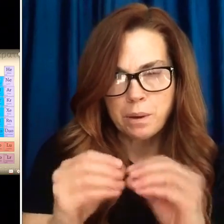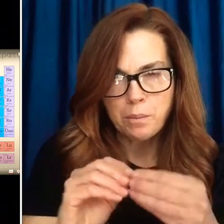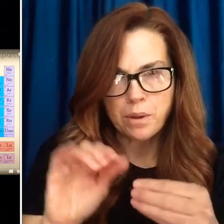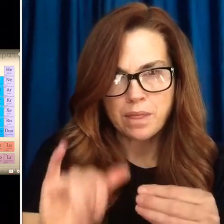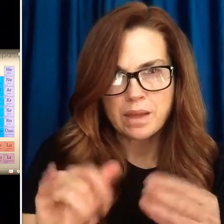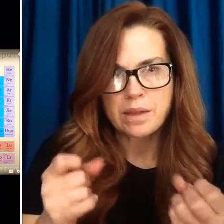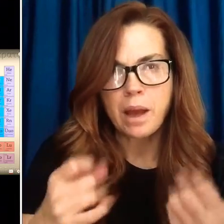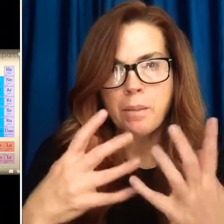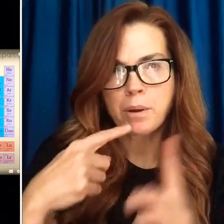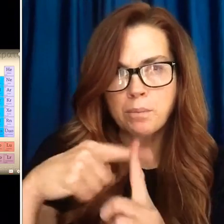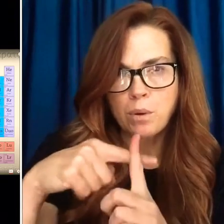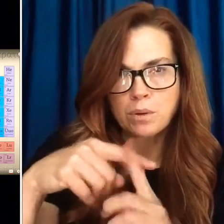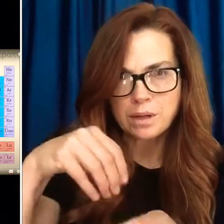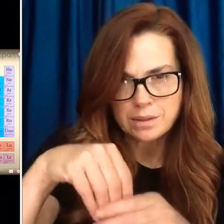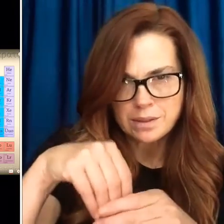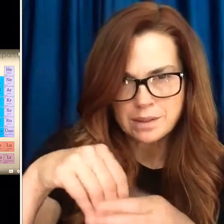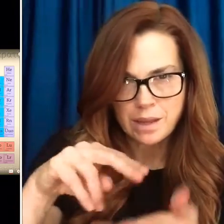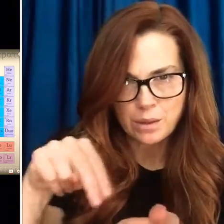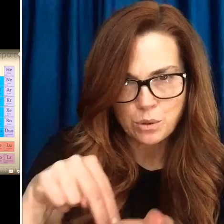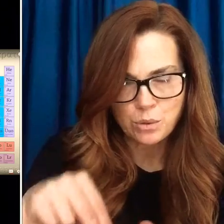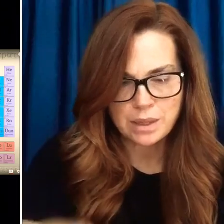atom.